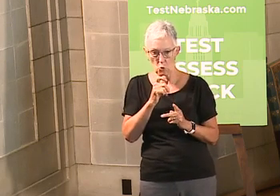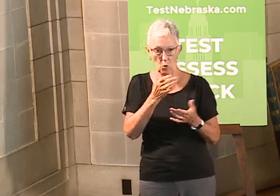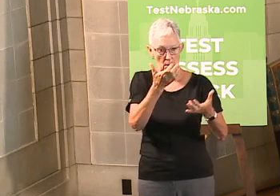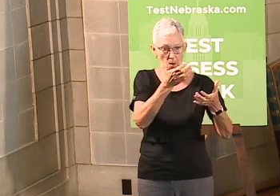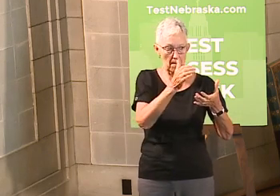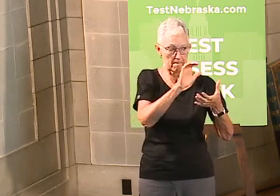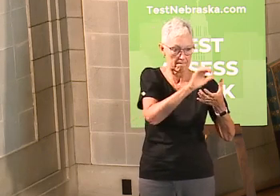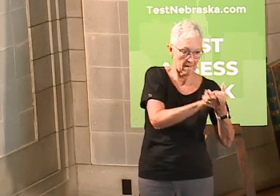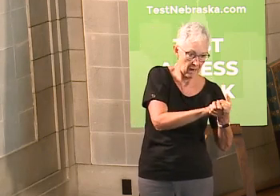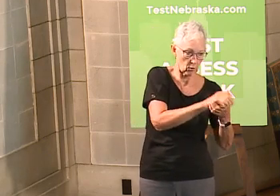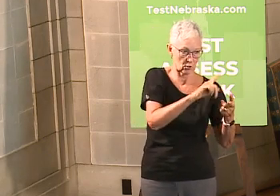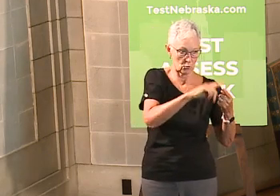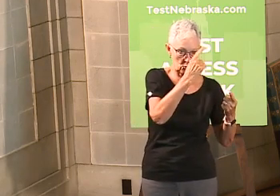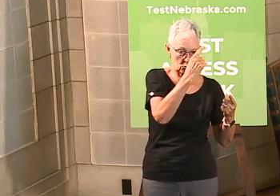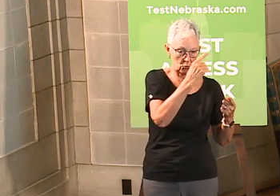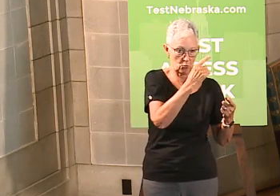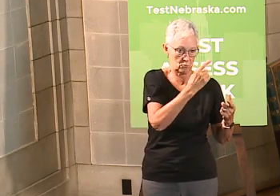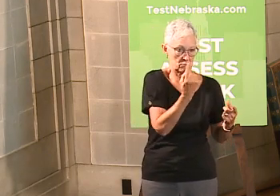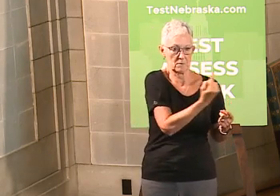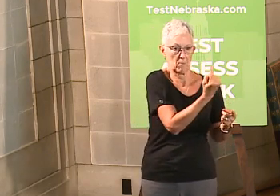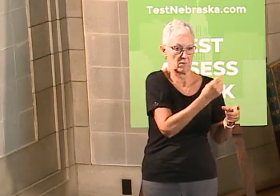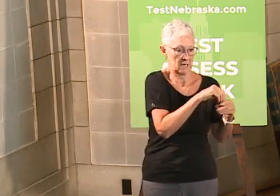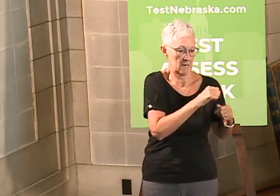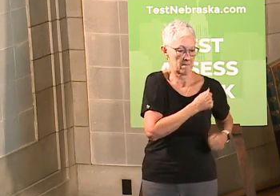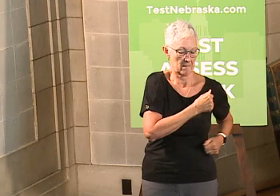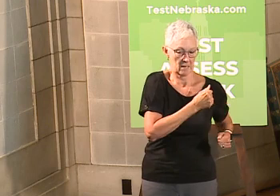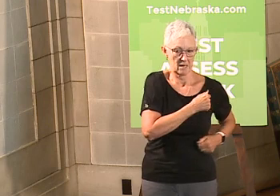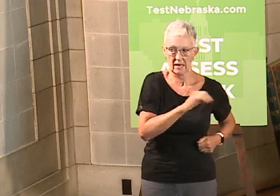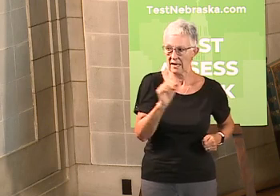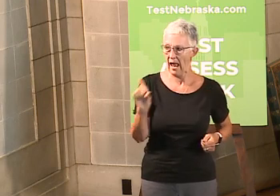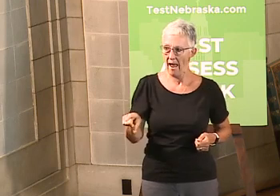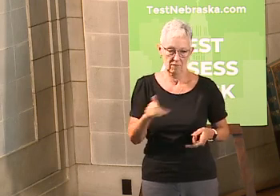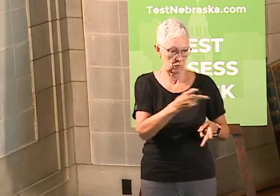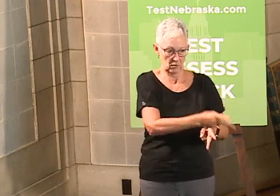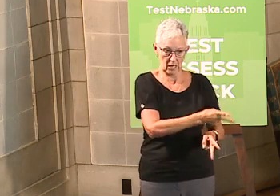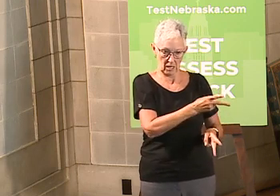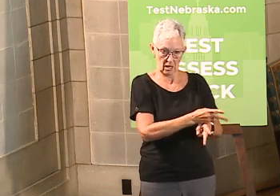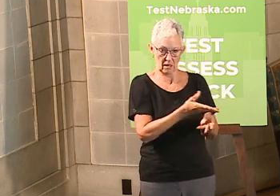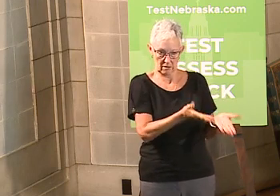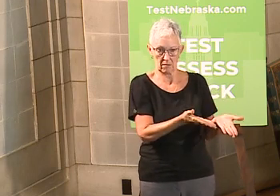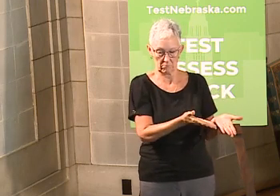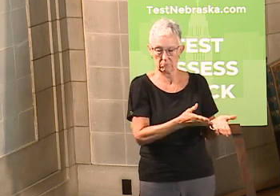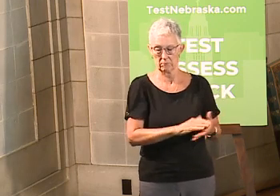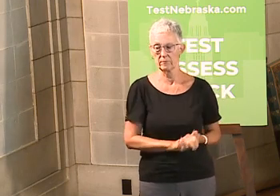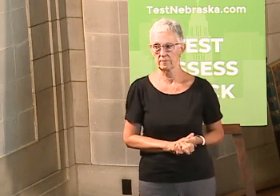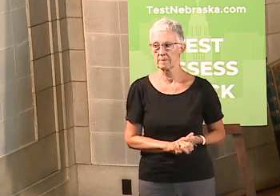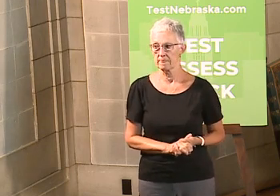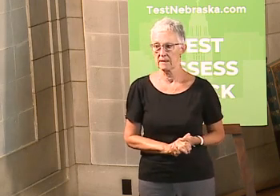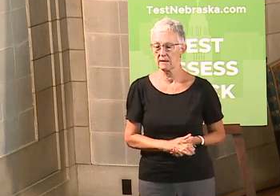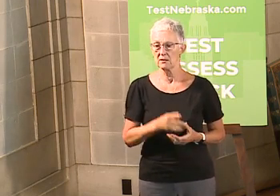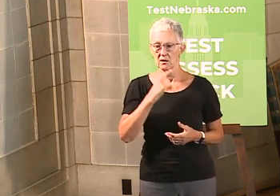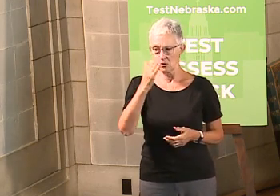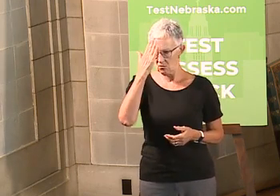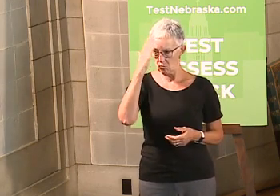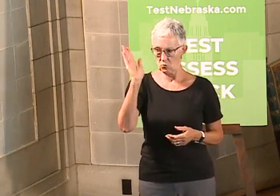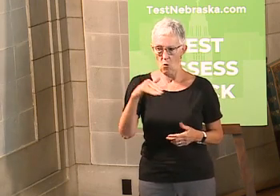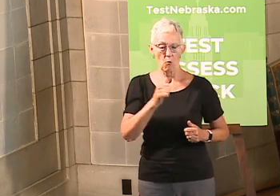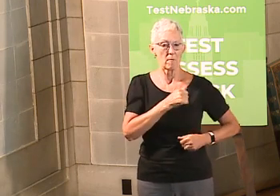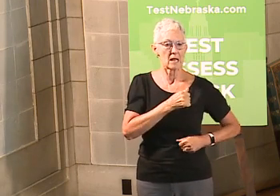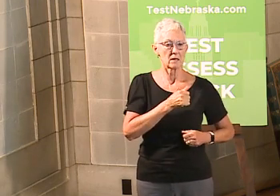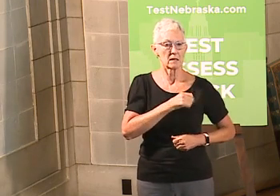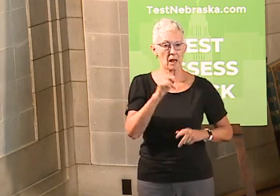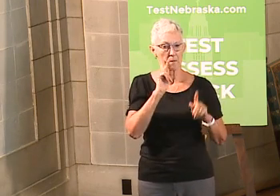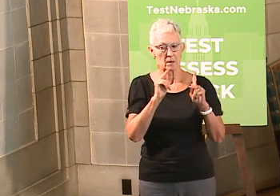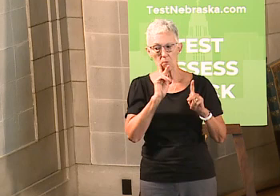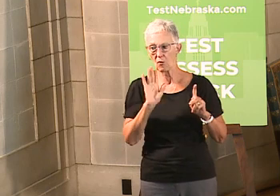state. I can't tell you how much this means to me and my fellow caregivers. Although our stories are different, many of our